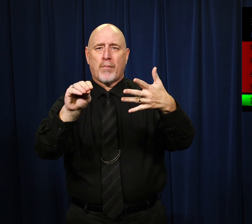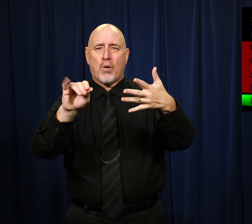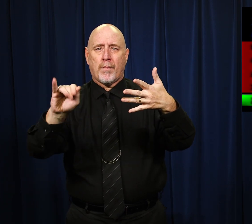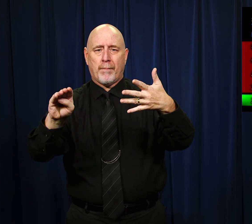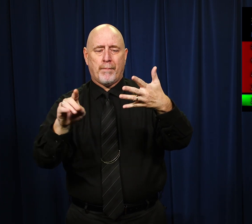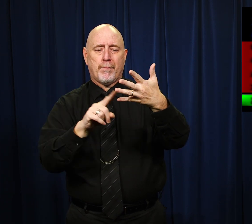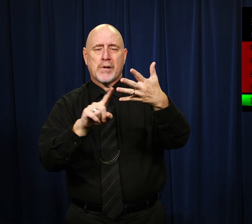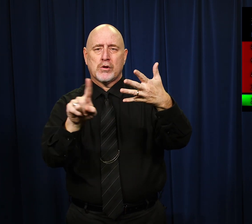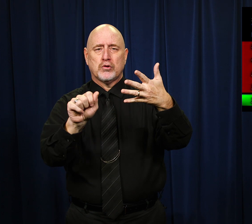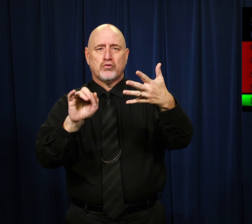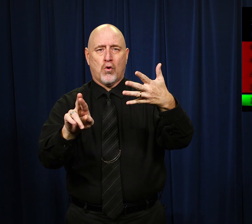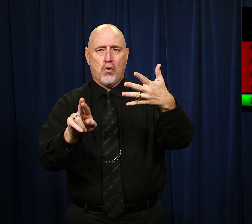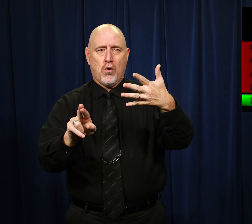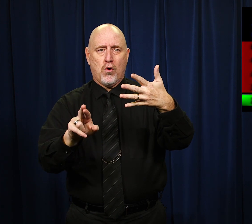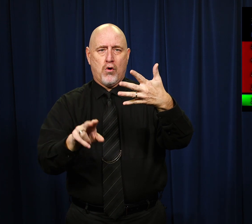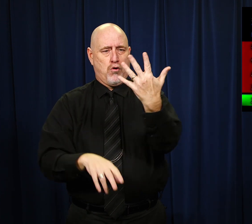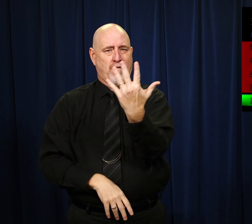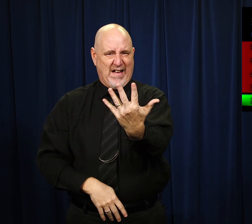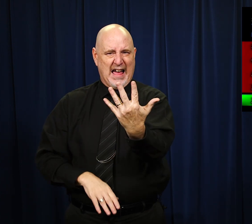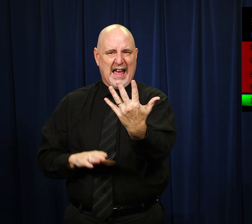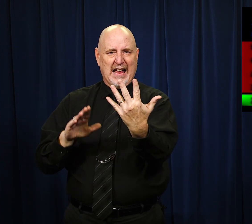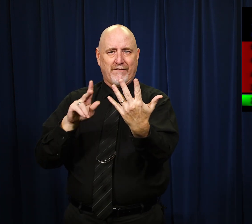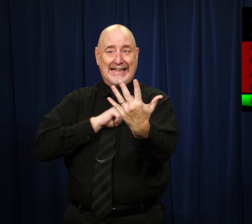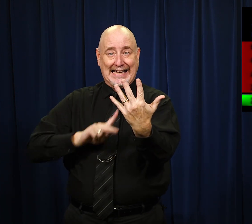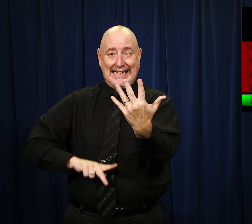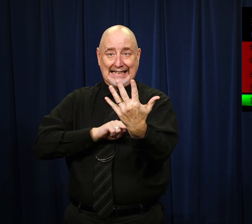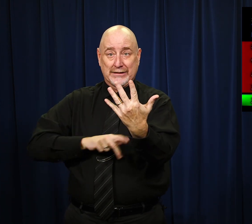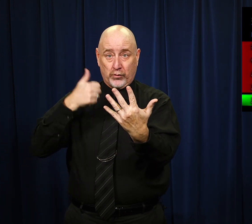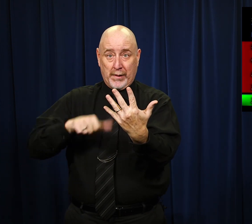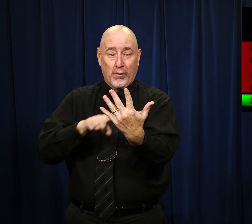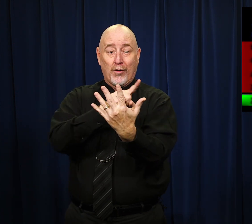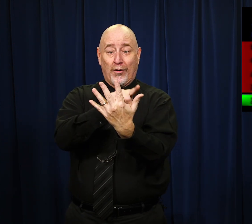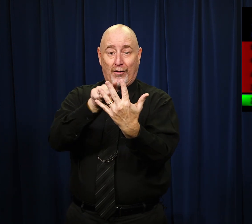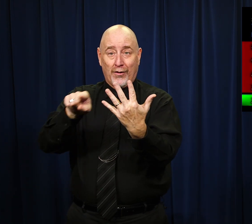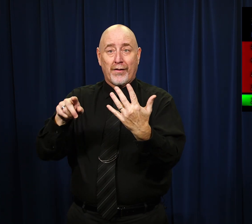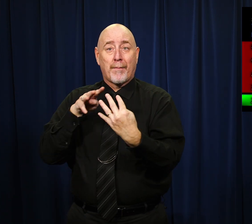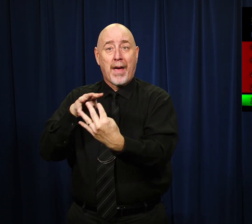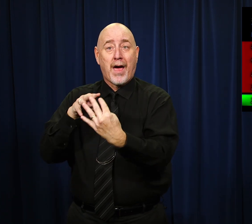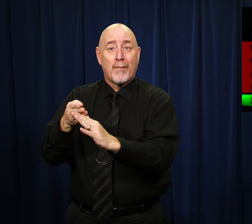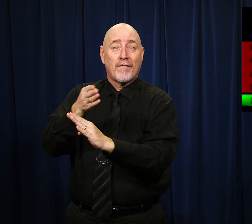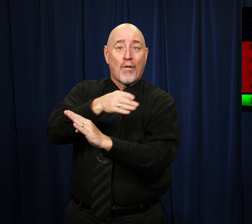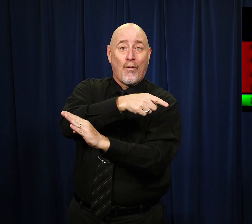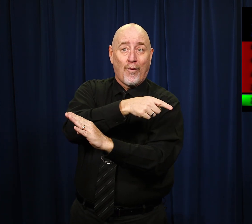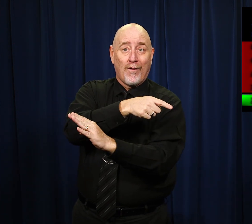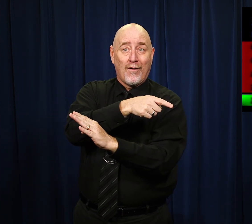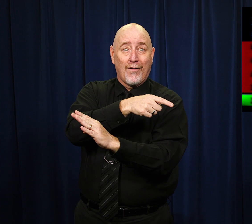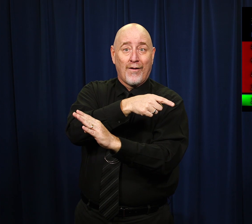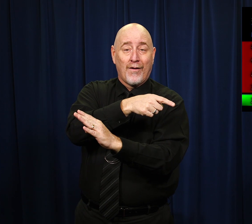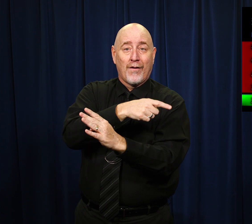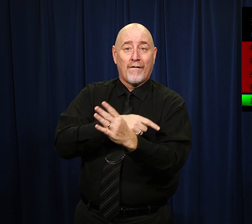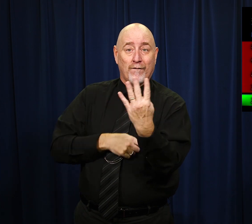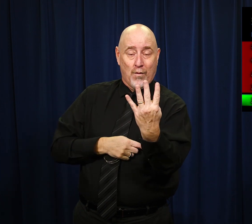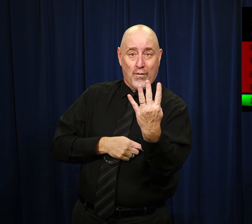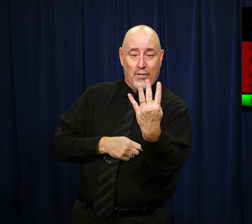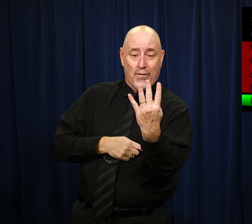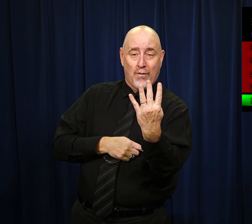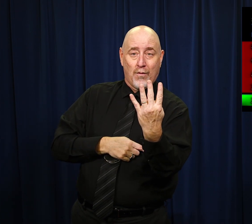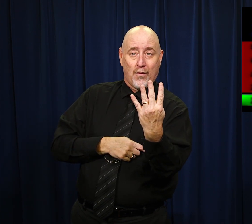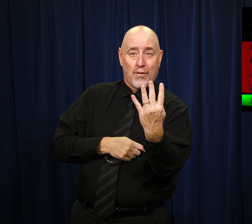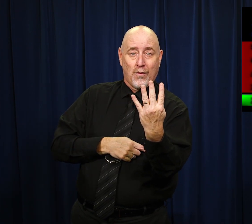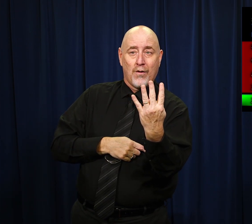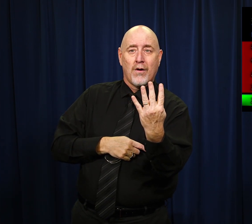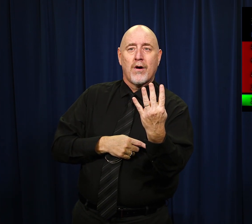and Zoar. Now, these are the 5 kings, remember, that we had the battle with before, that are 4 to help